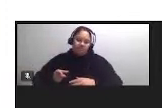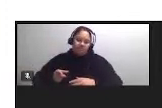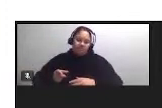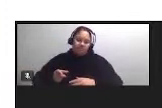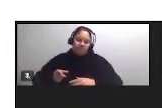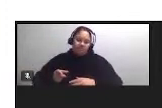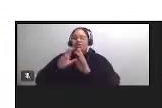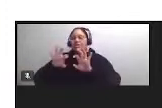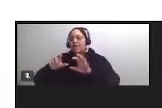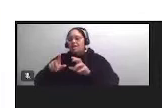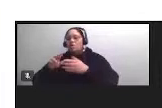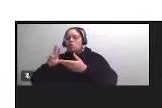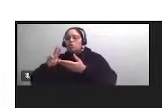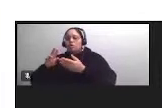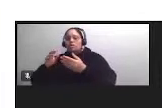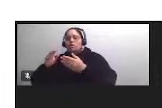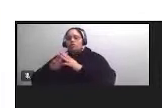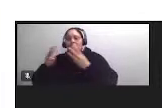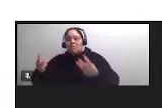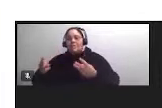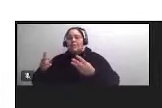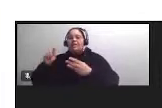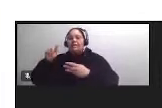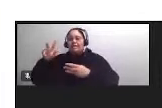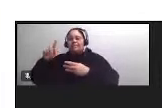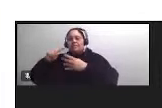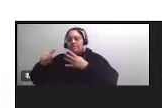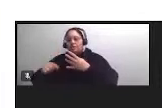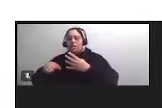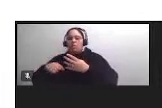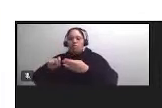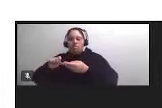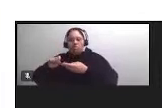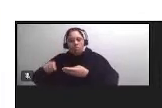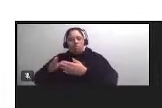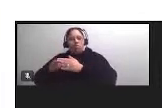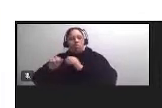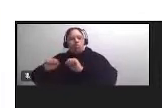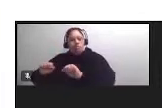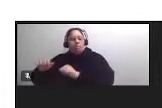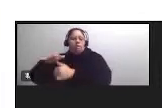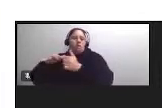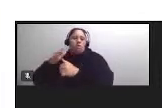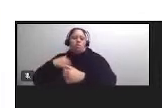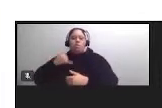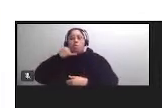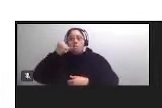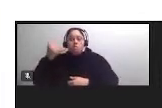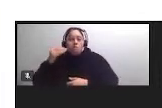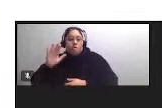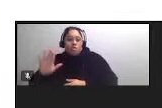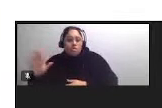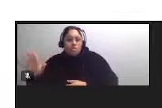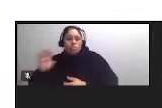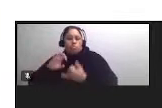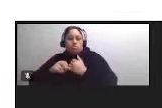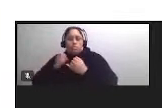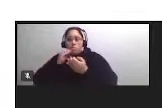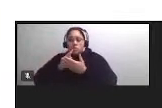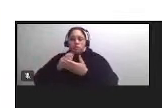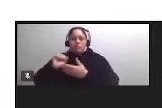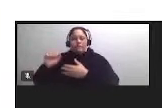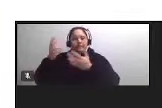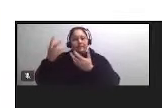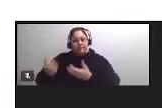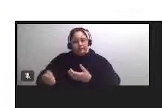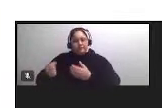stations in those areas. We will make telephone contact with them to try and ensure that they